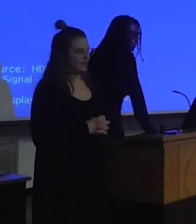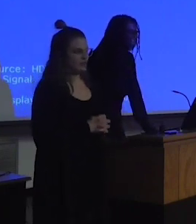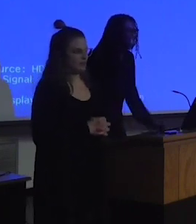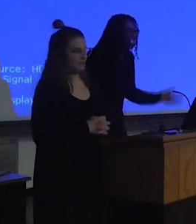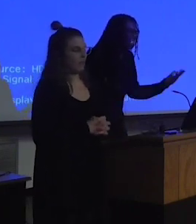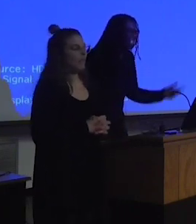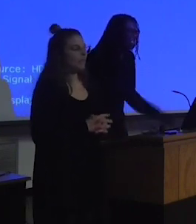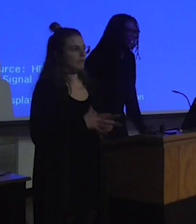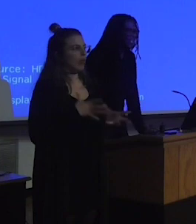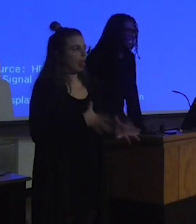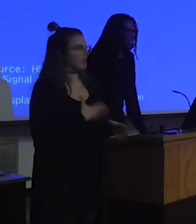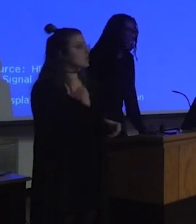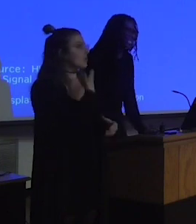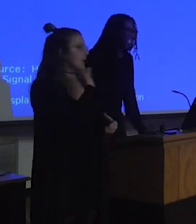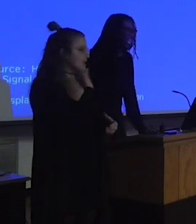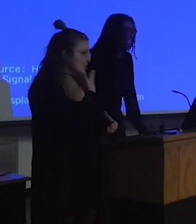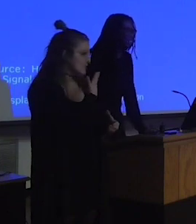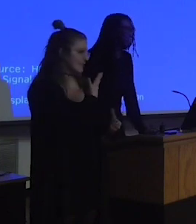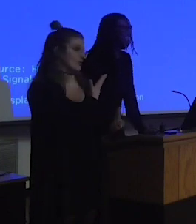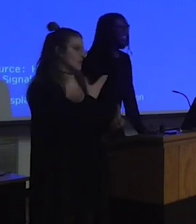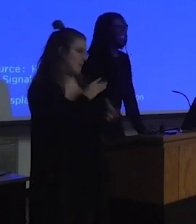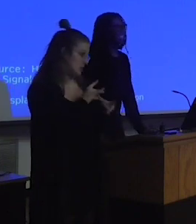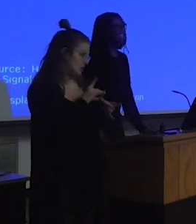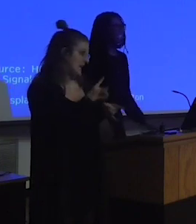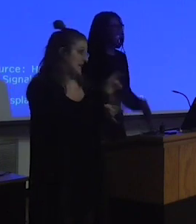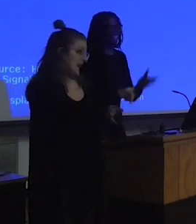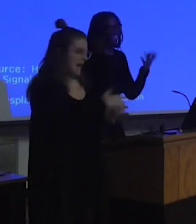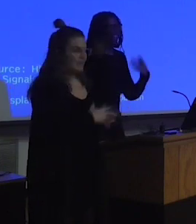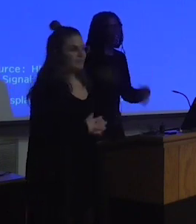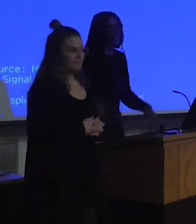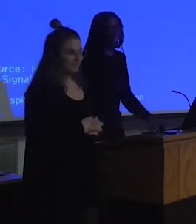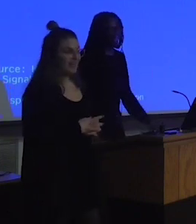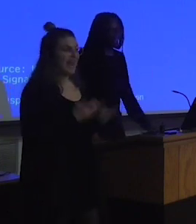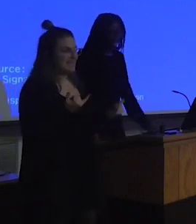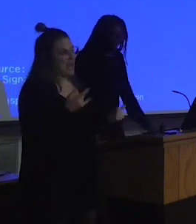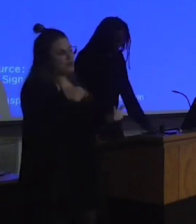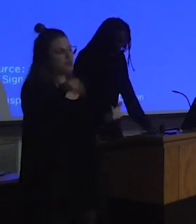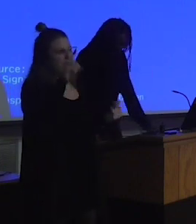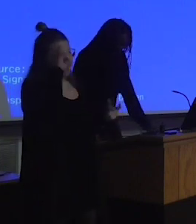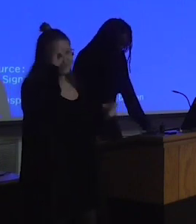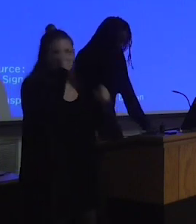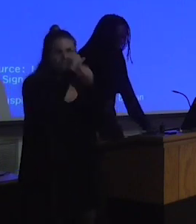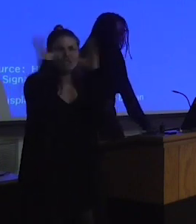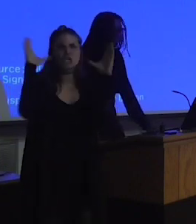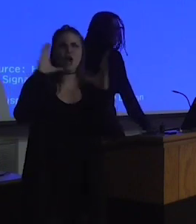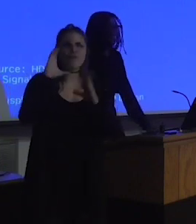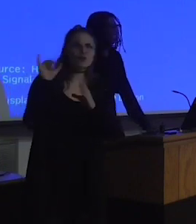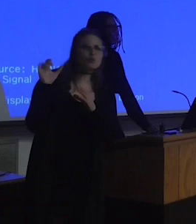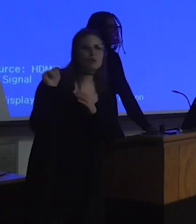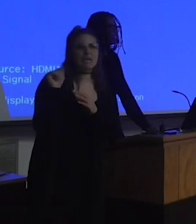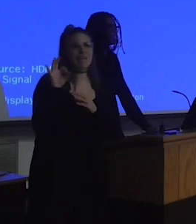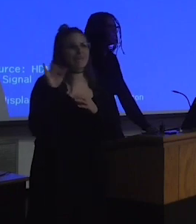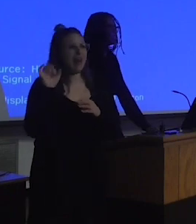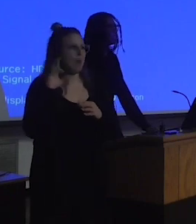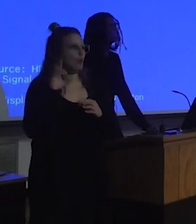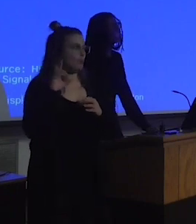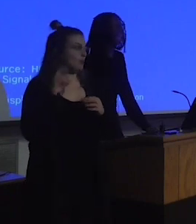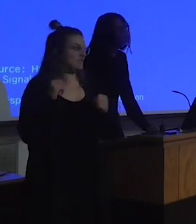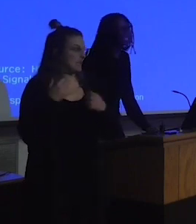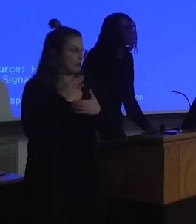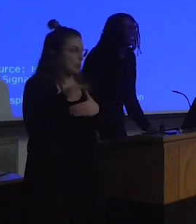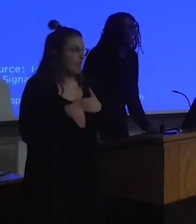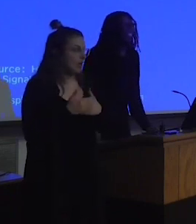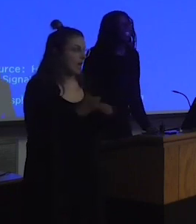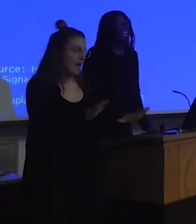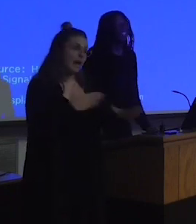it. So, like, thanks for bringing that up. And, like, now you all have this vision of, like, you know, cricket flour that's going to haunt your dreams, too. And I'm